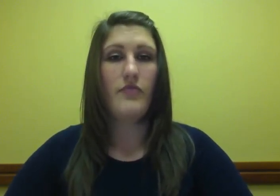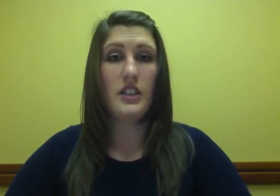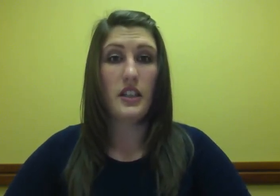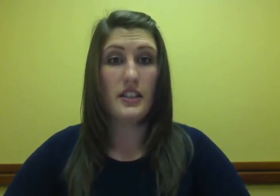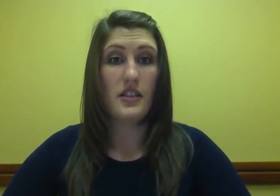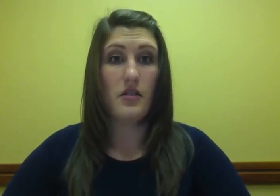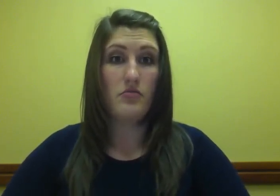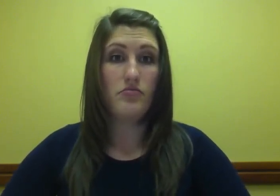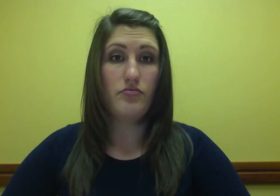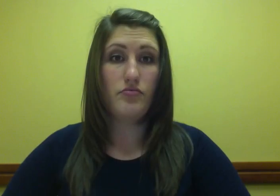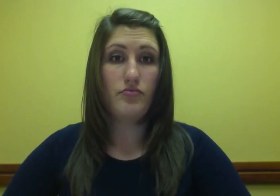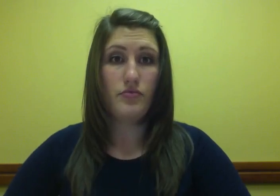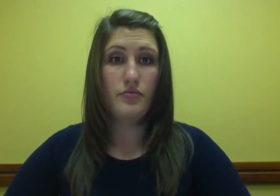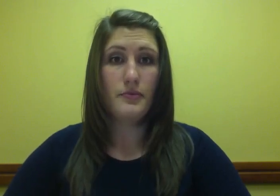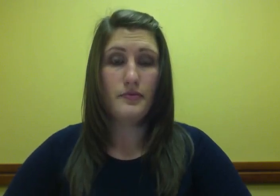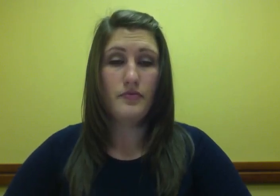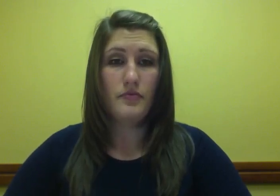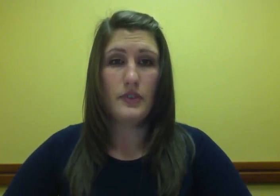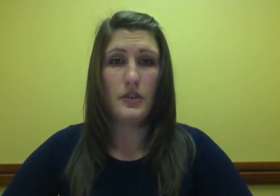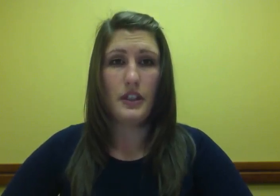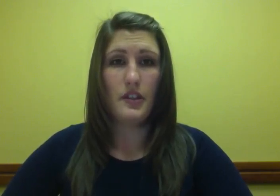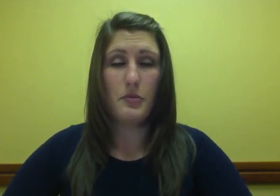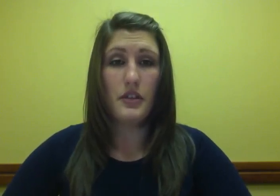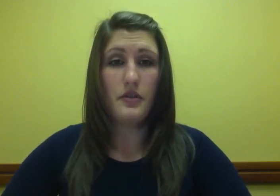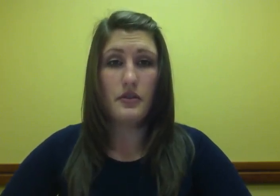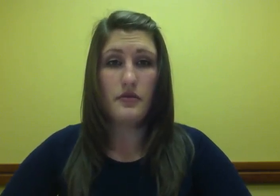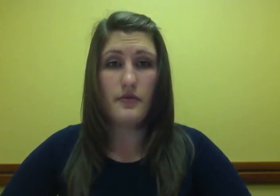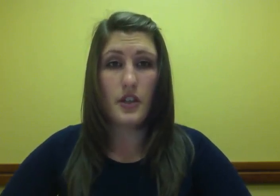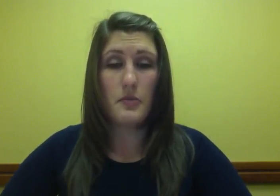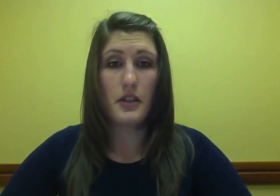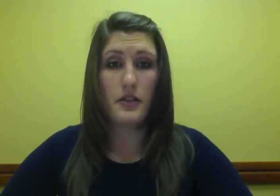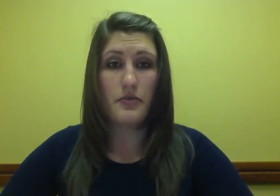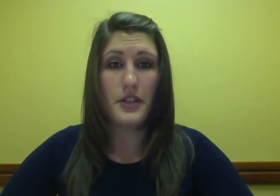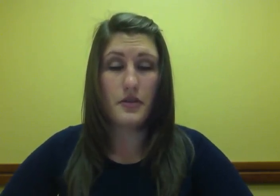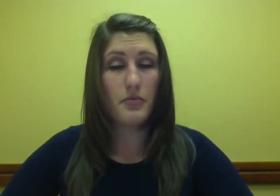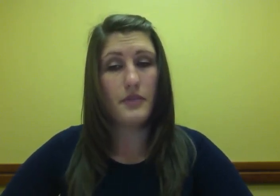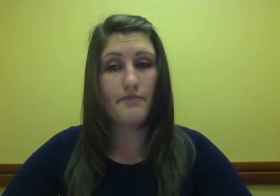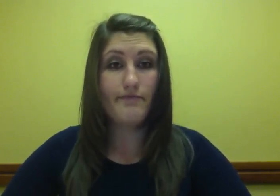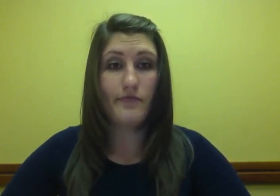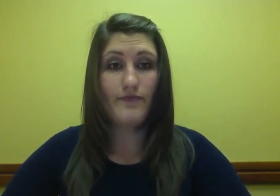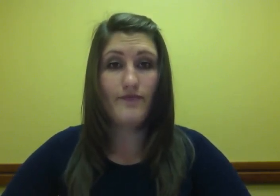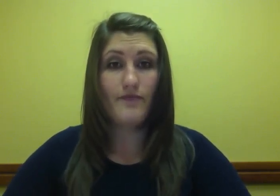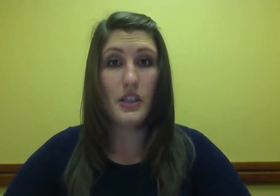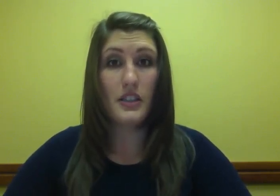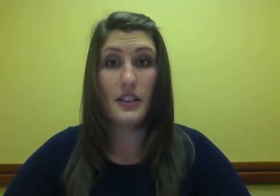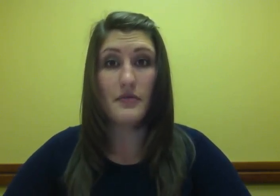Fairly ASL. Only a little bit of on-the-mouth information, but barely nothing.